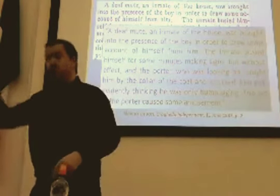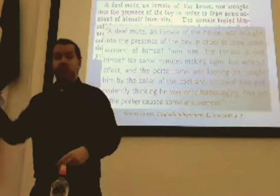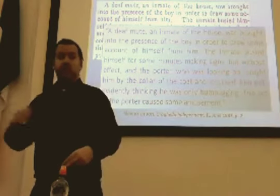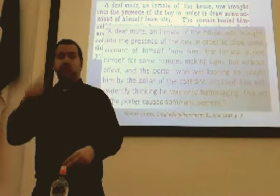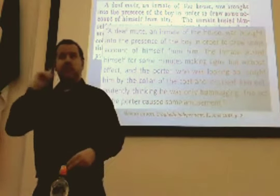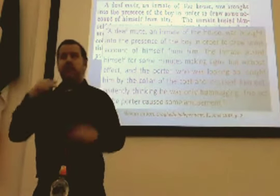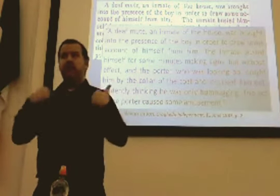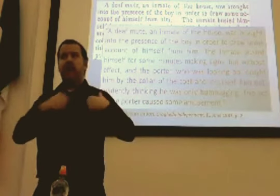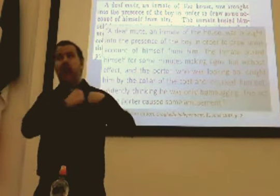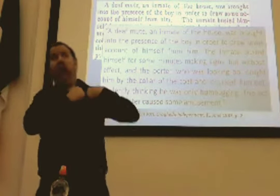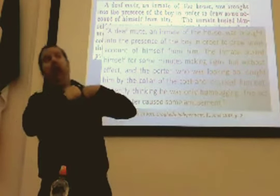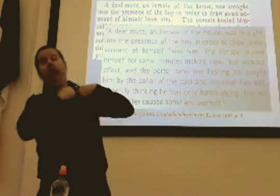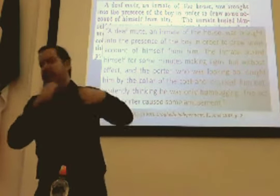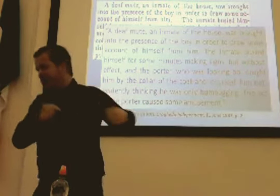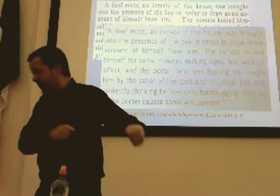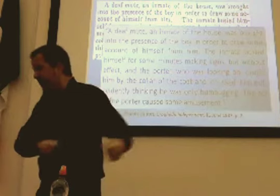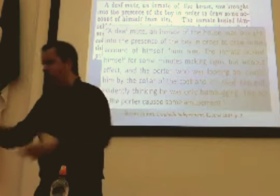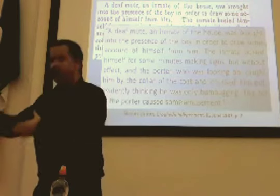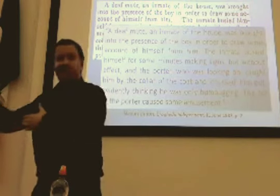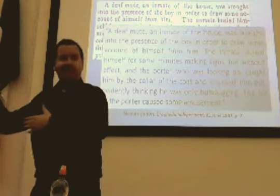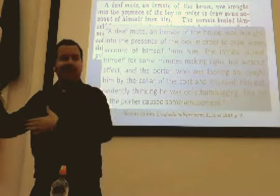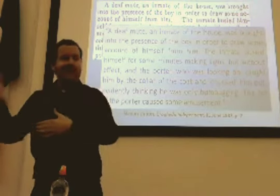oh, you can.